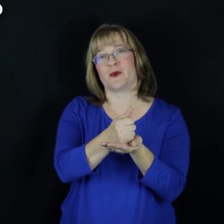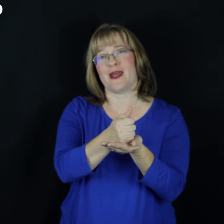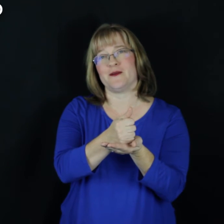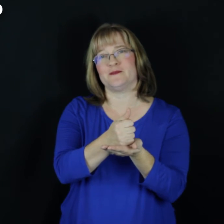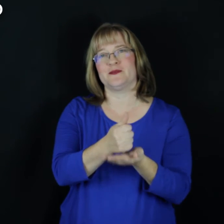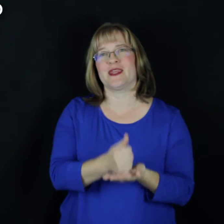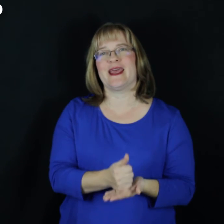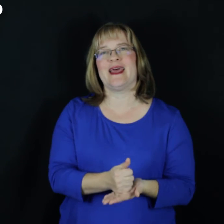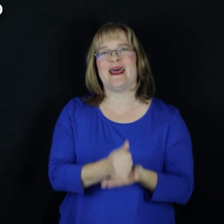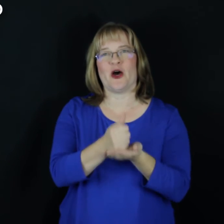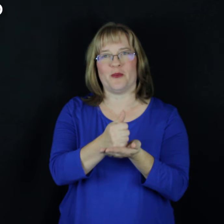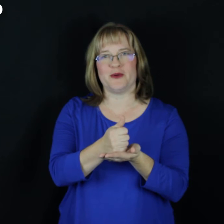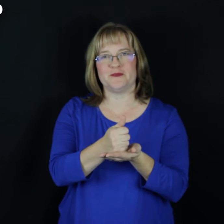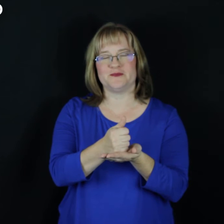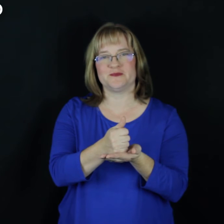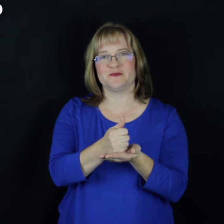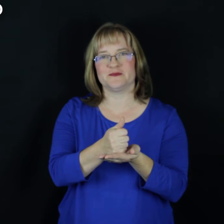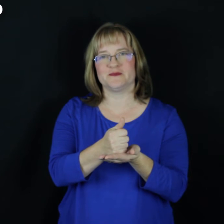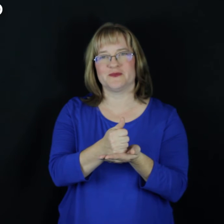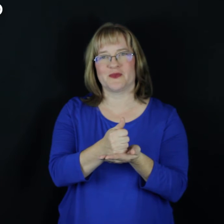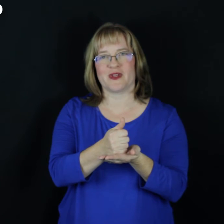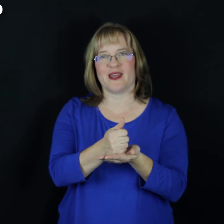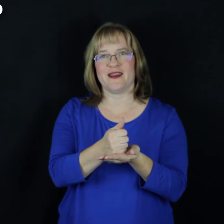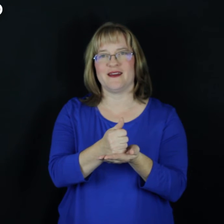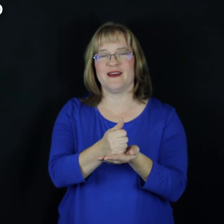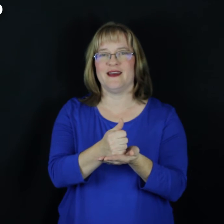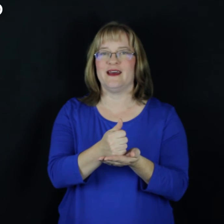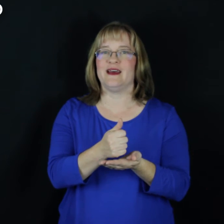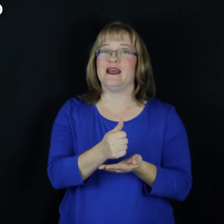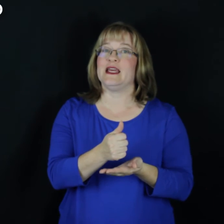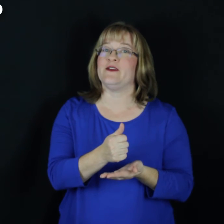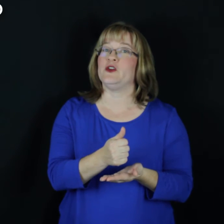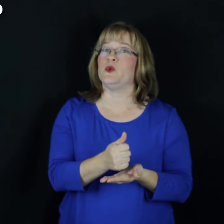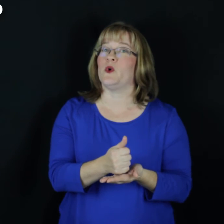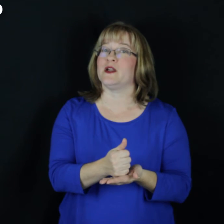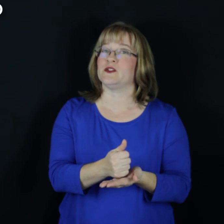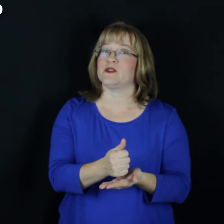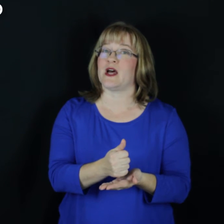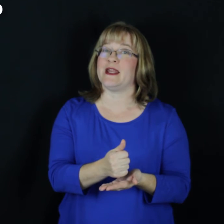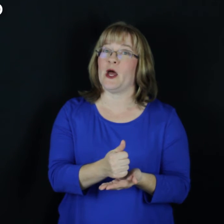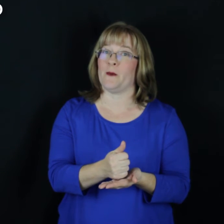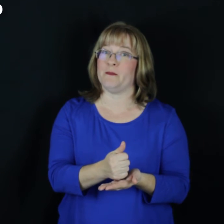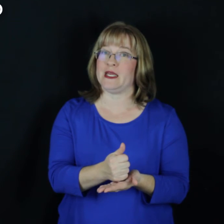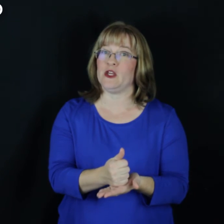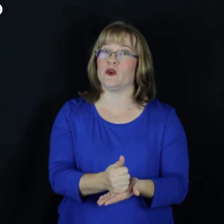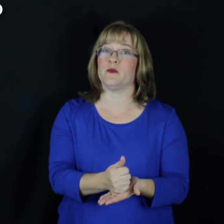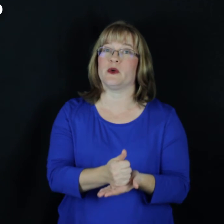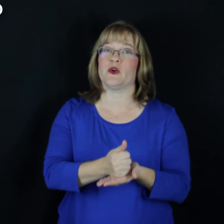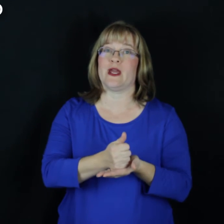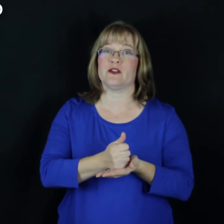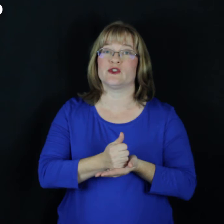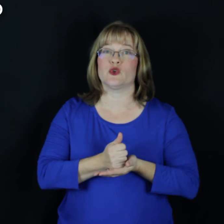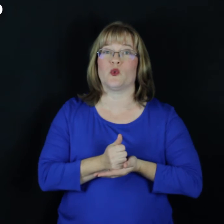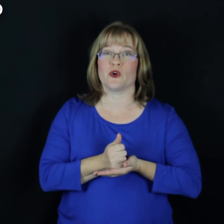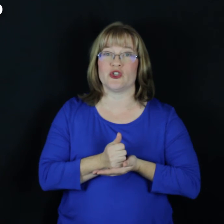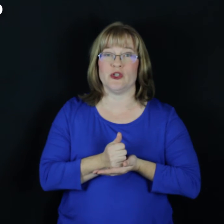okay? Help, okay? If you want to sign help me, you can bring your hands towards